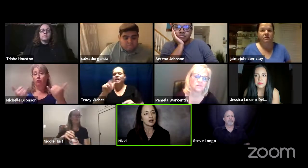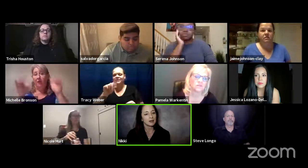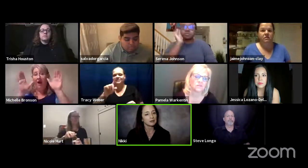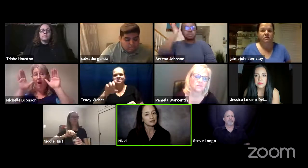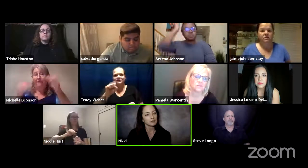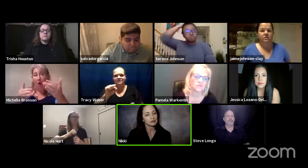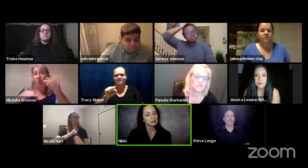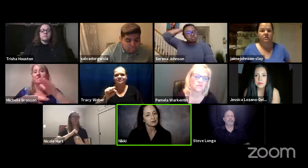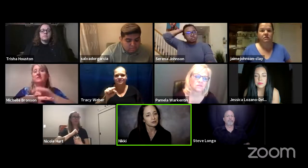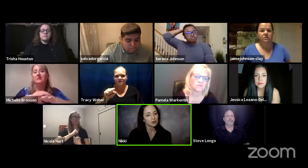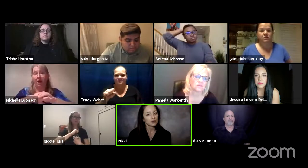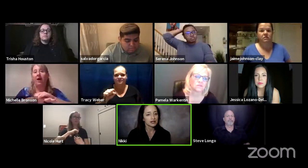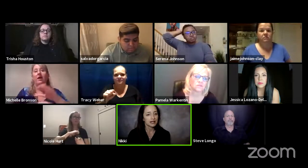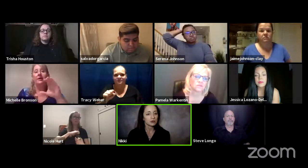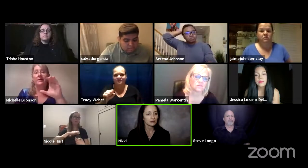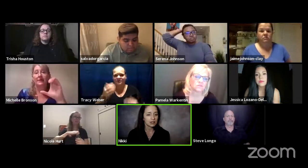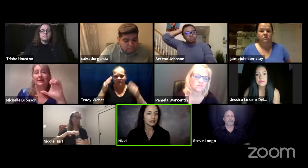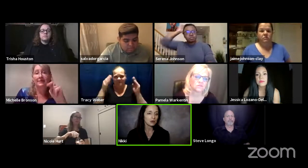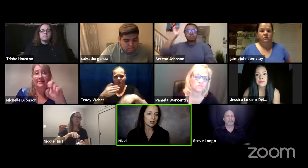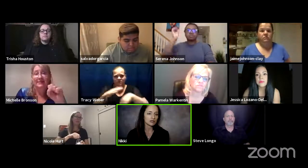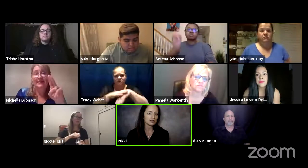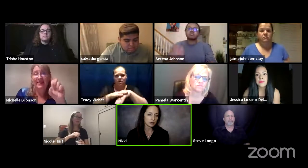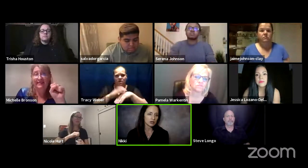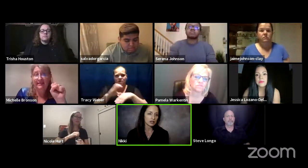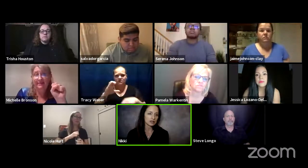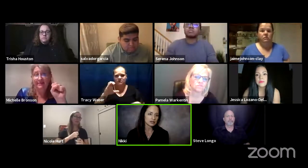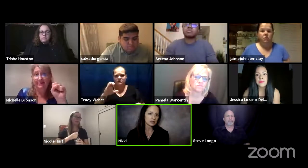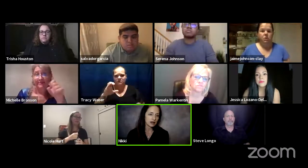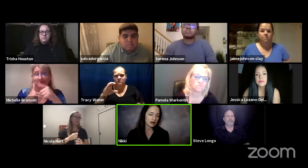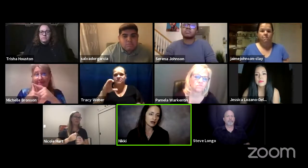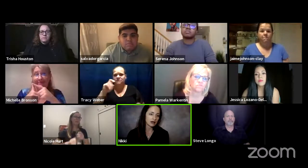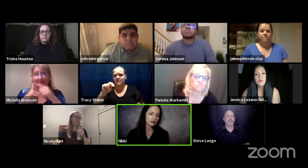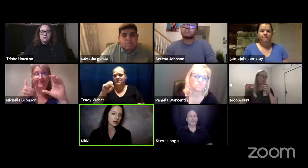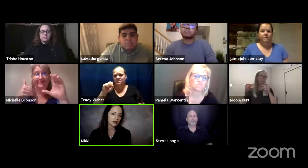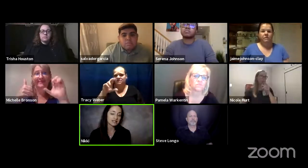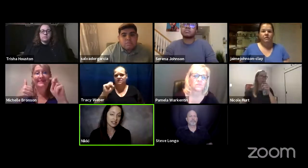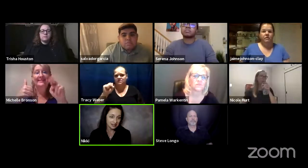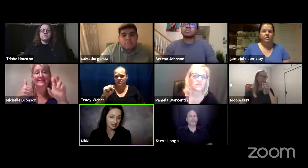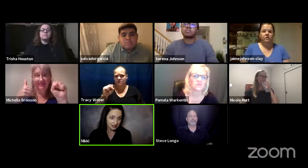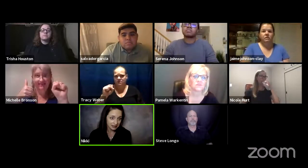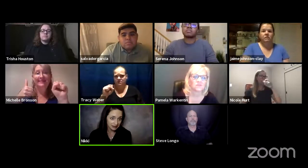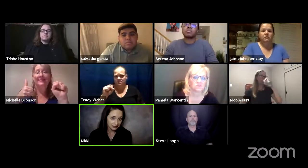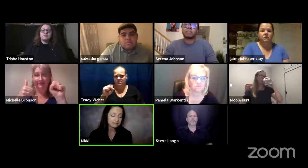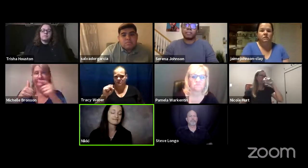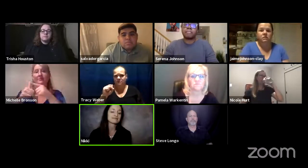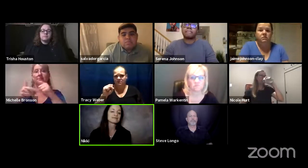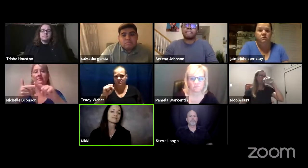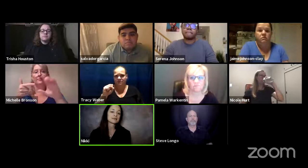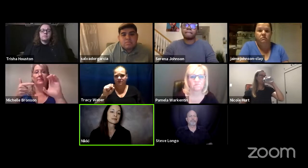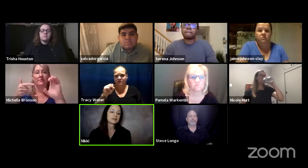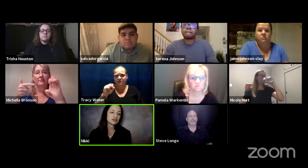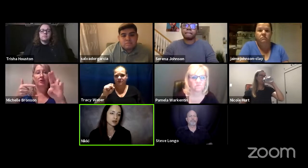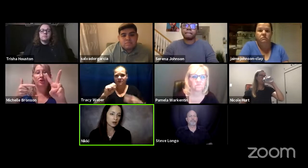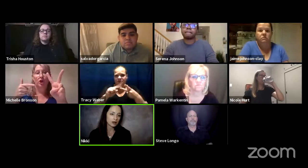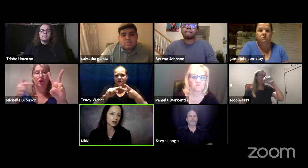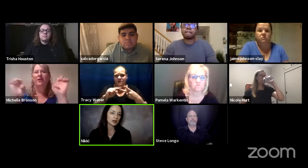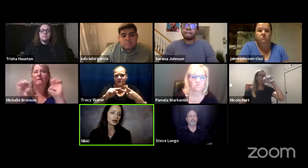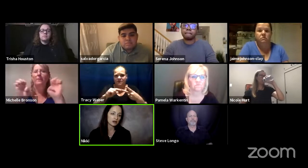Right now, we're really wanting to focus on the census for one, but